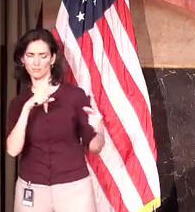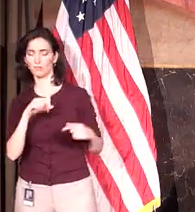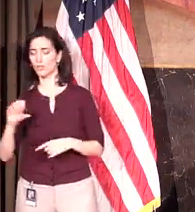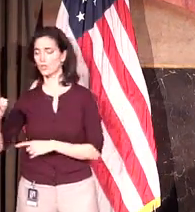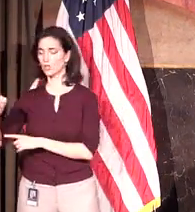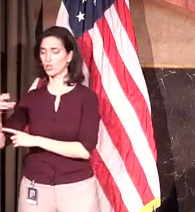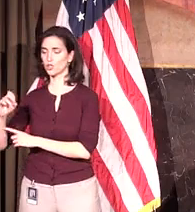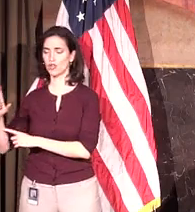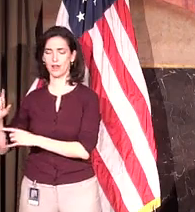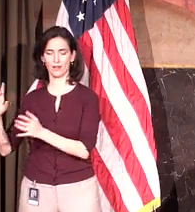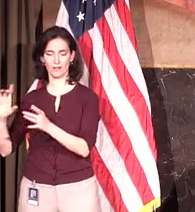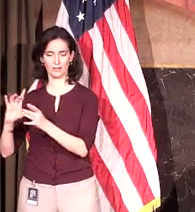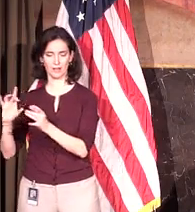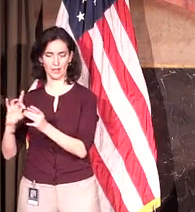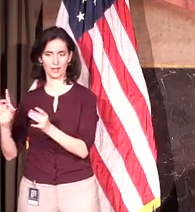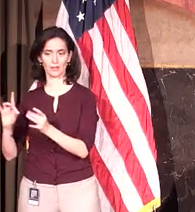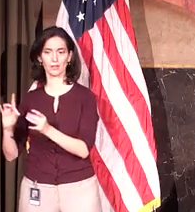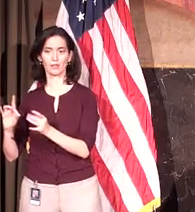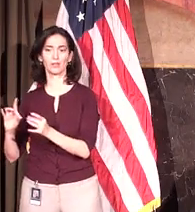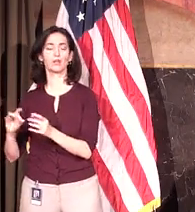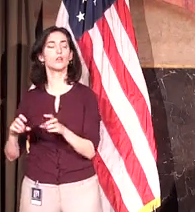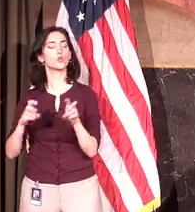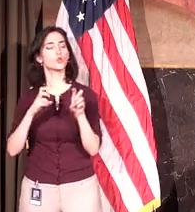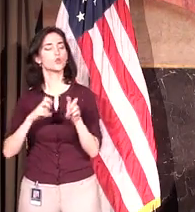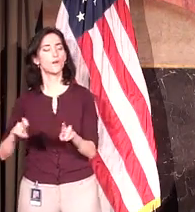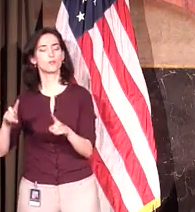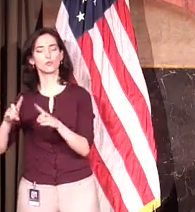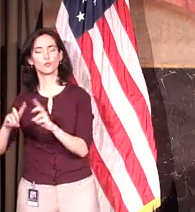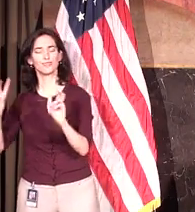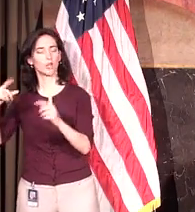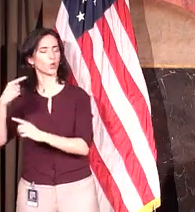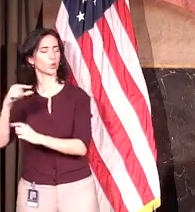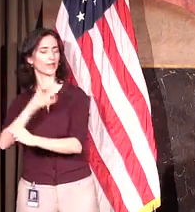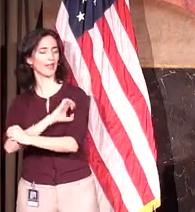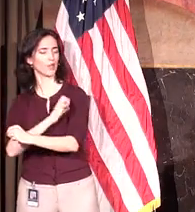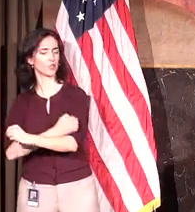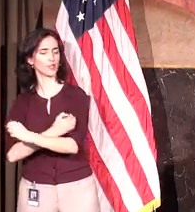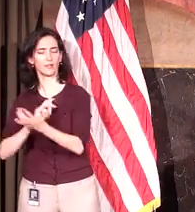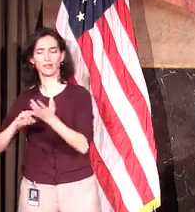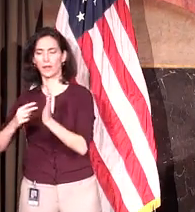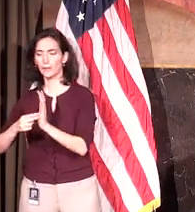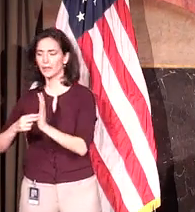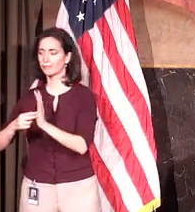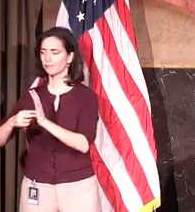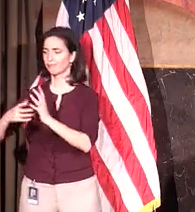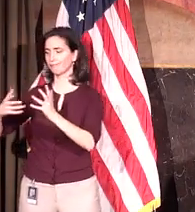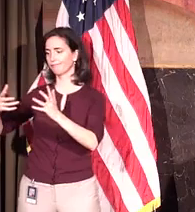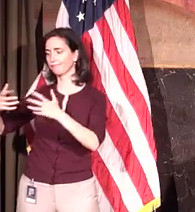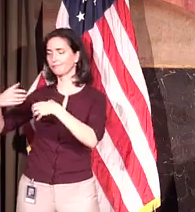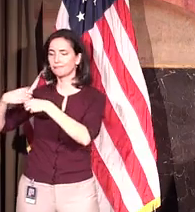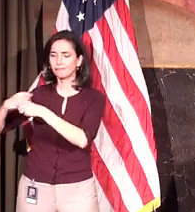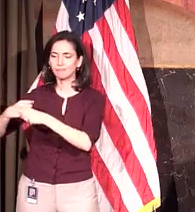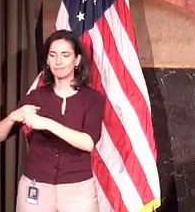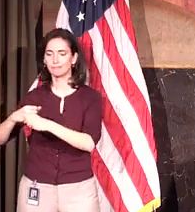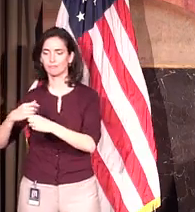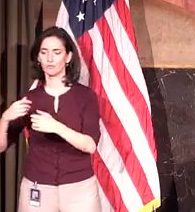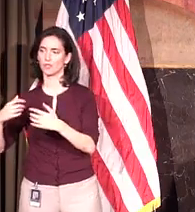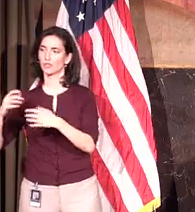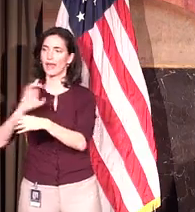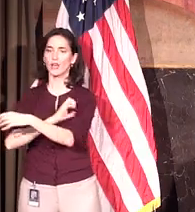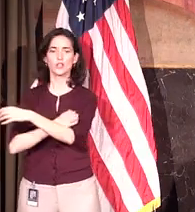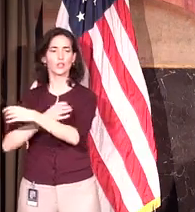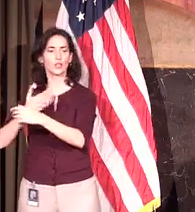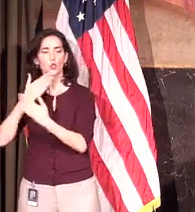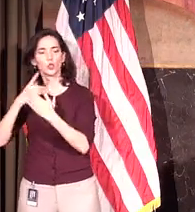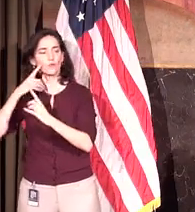cited the fact that they're moving towards green and renewable energy, and they want to create these sites that have, the ability to create that sort of renewable